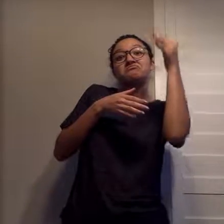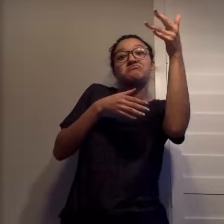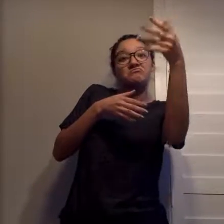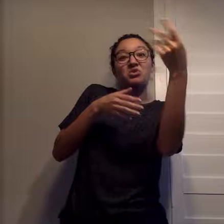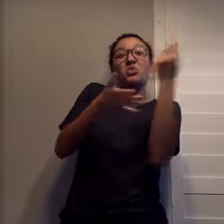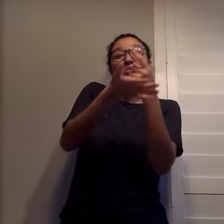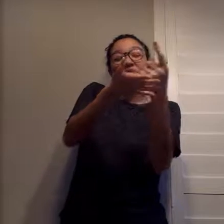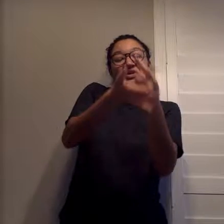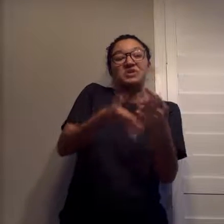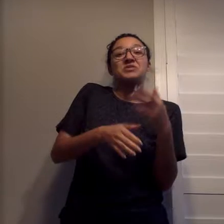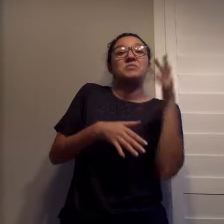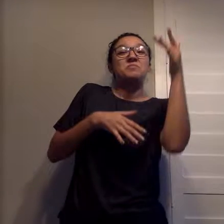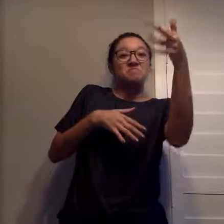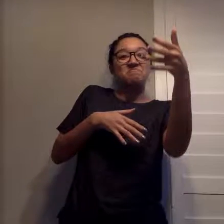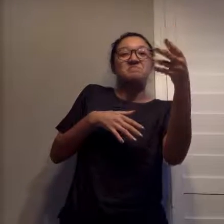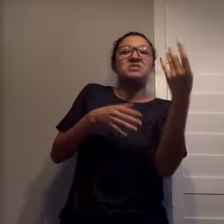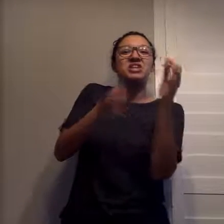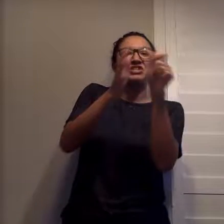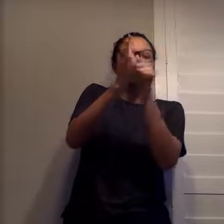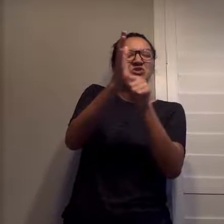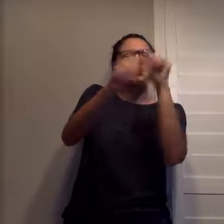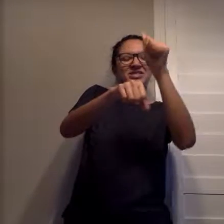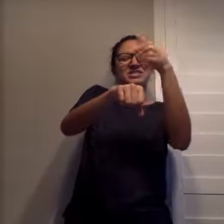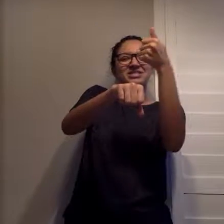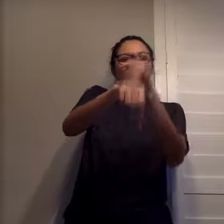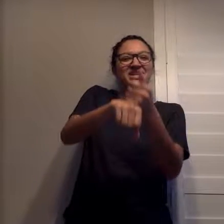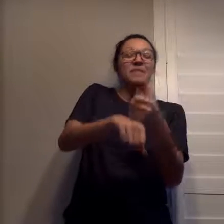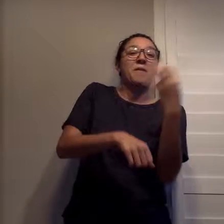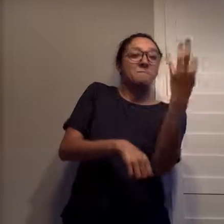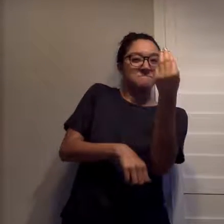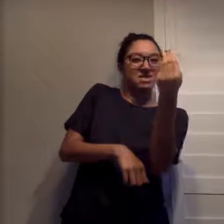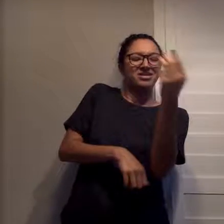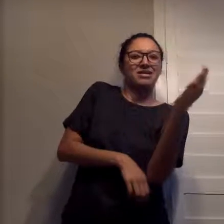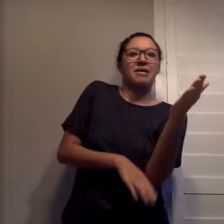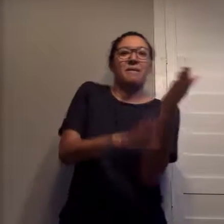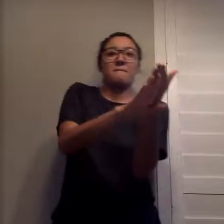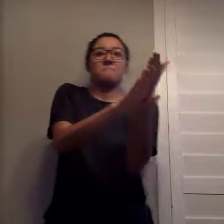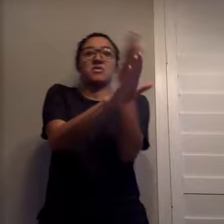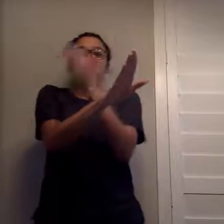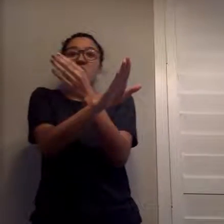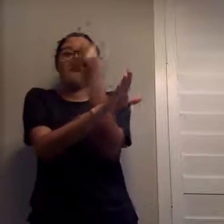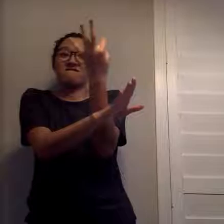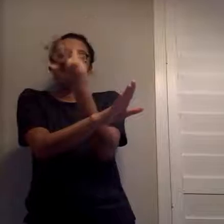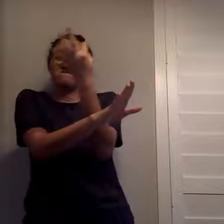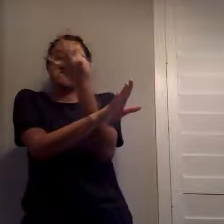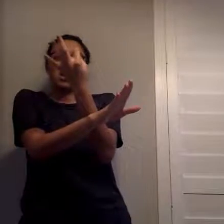And on the Friday before, I broke my pelvis in a horseback riding accident.